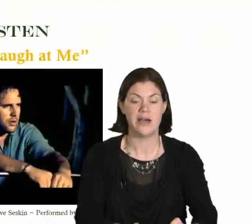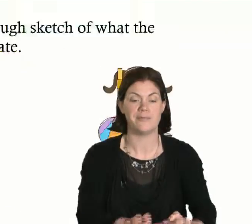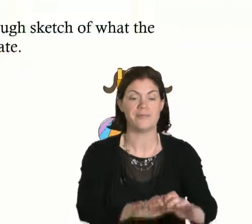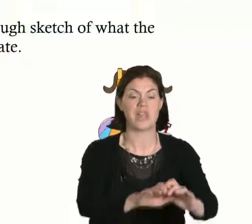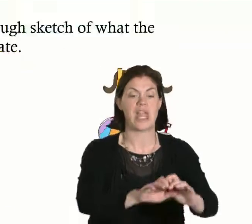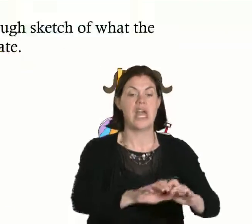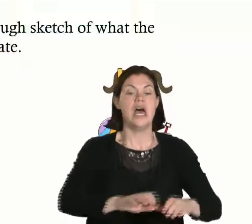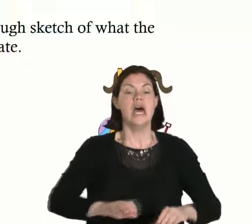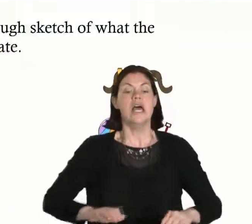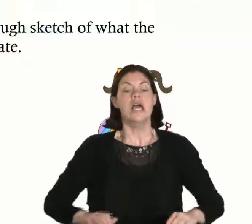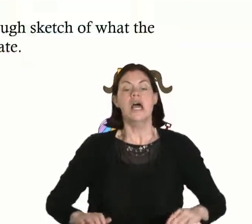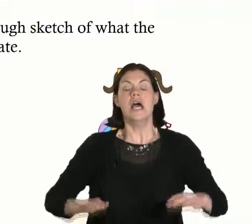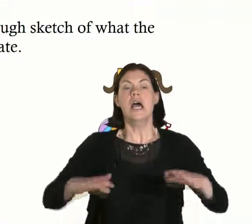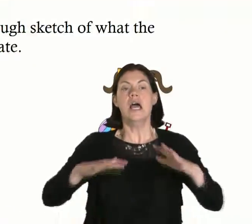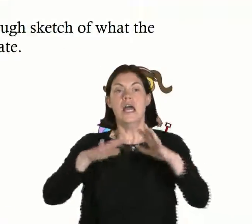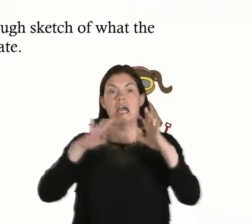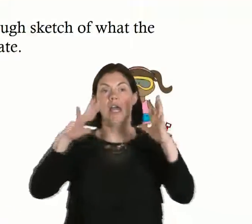Now